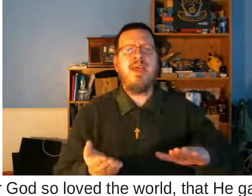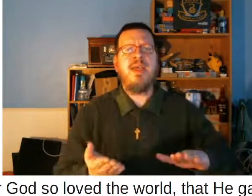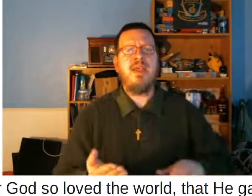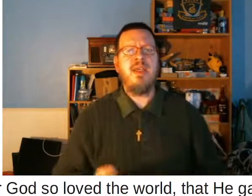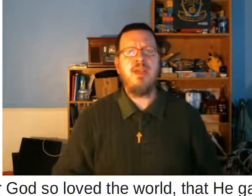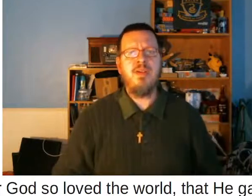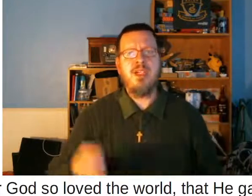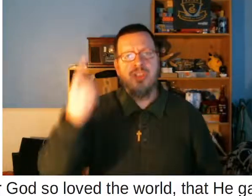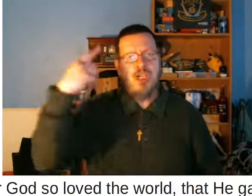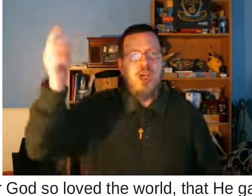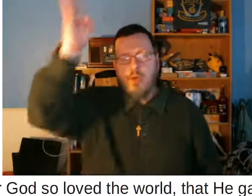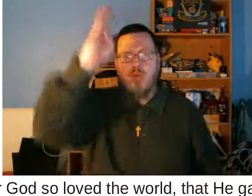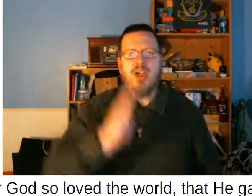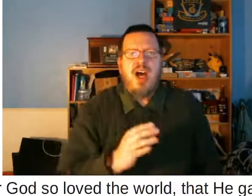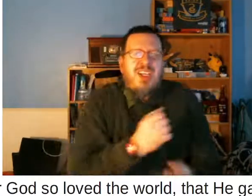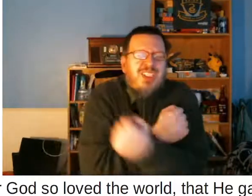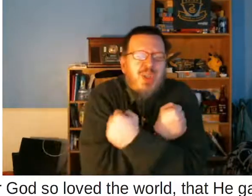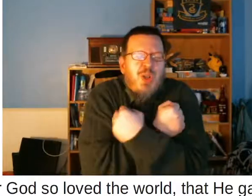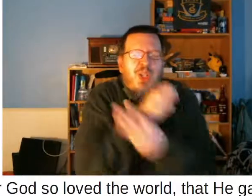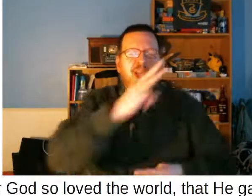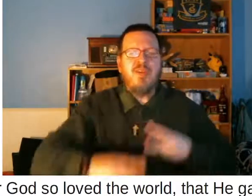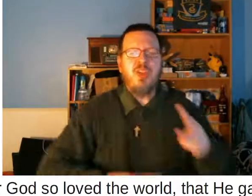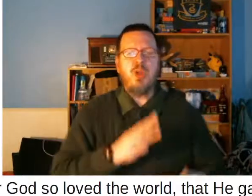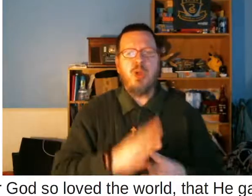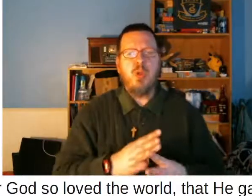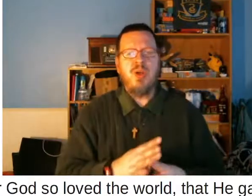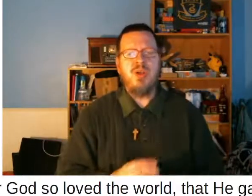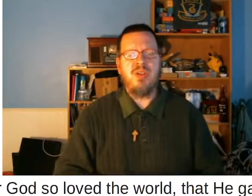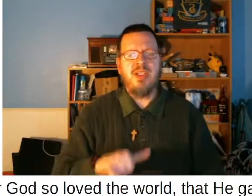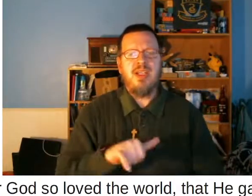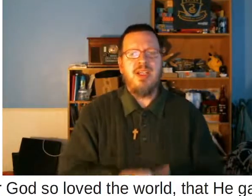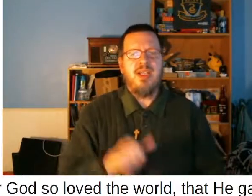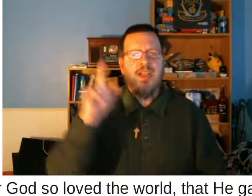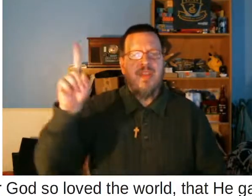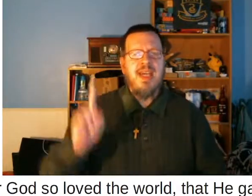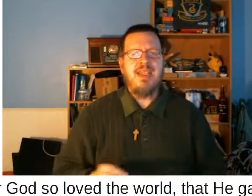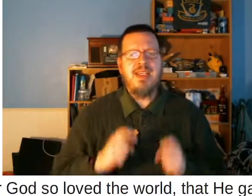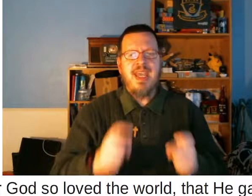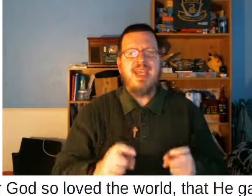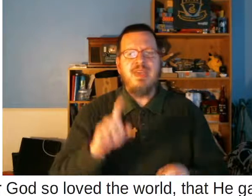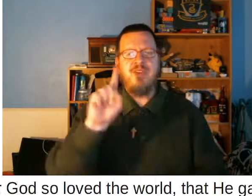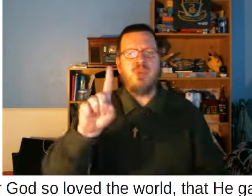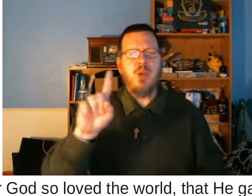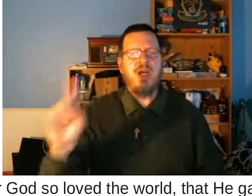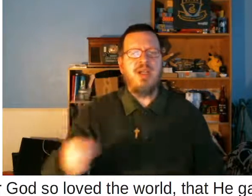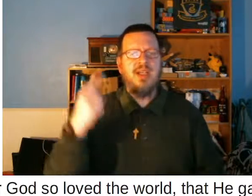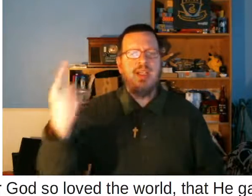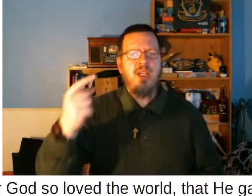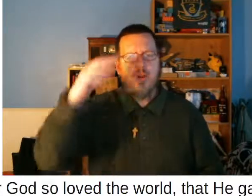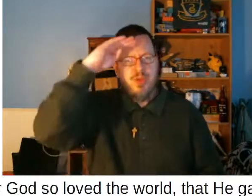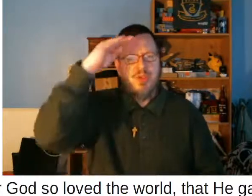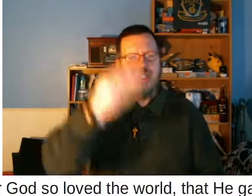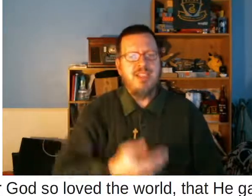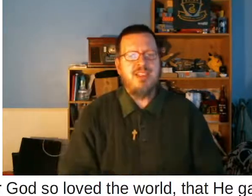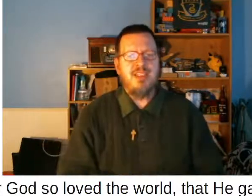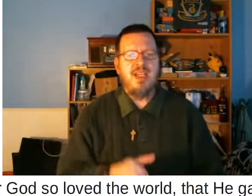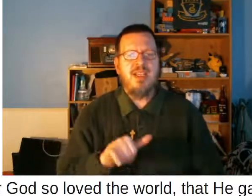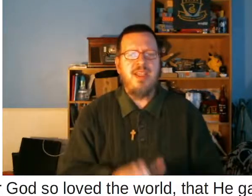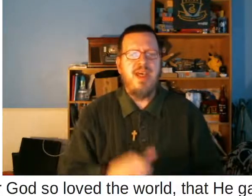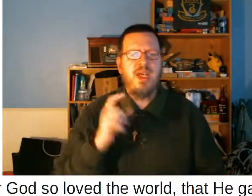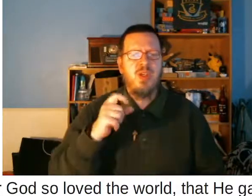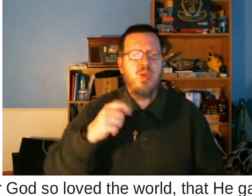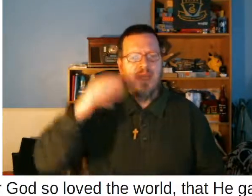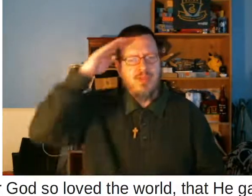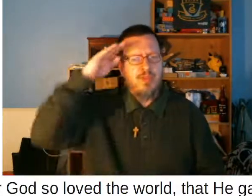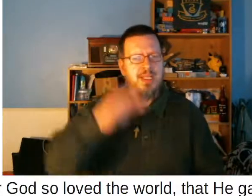not perish. For God so loved the world that he gave his one and only